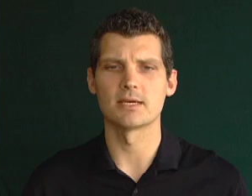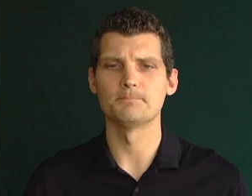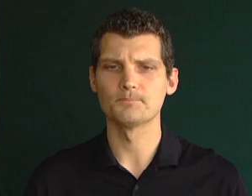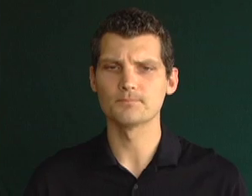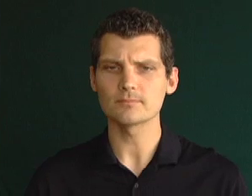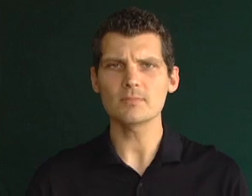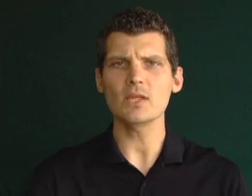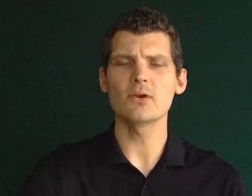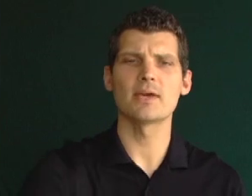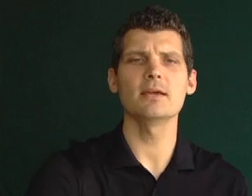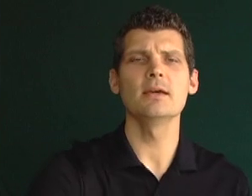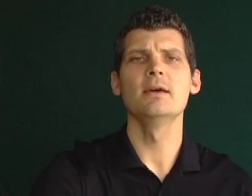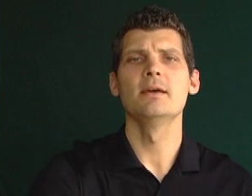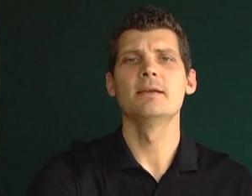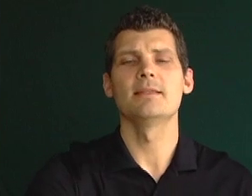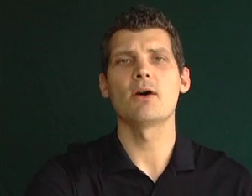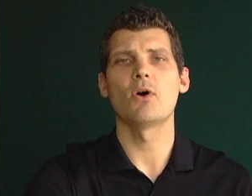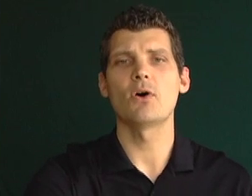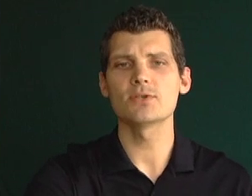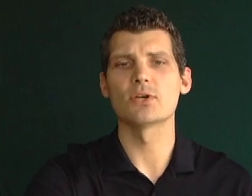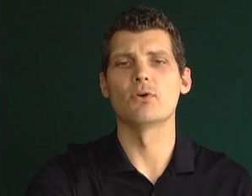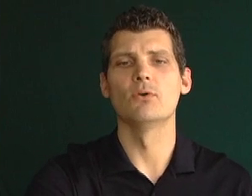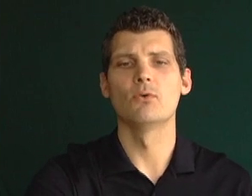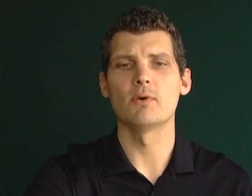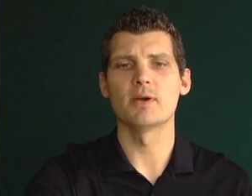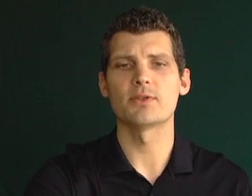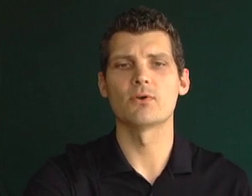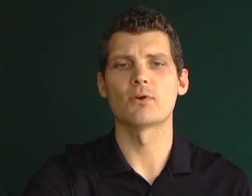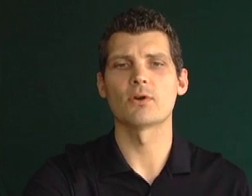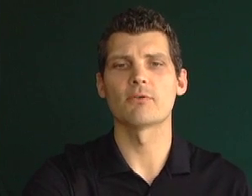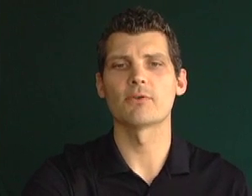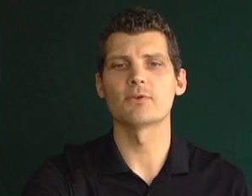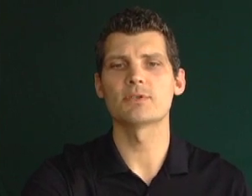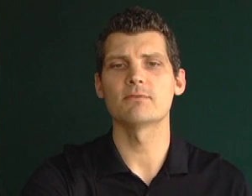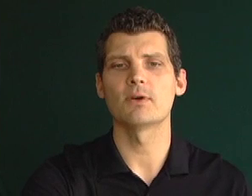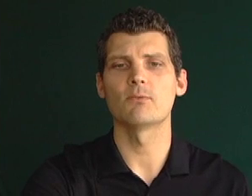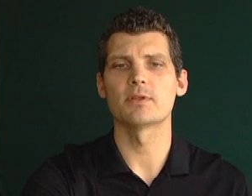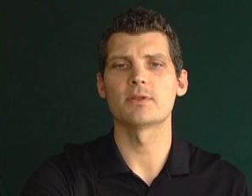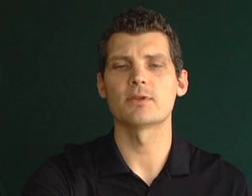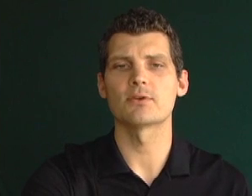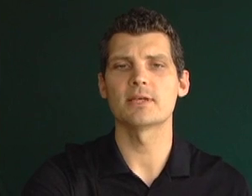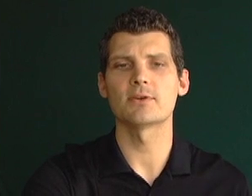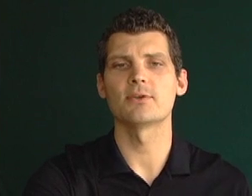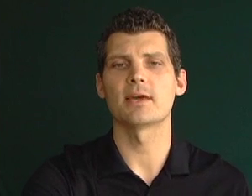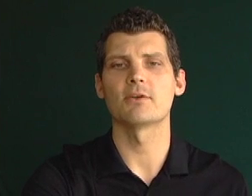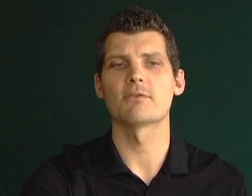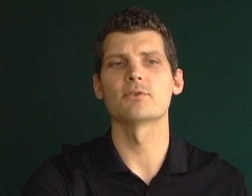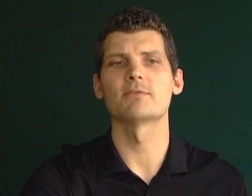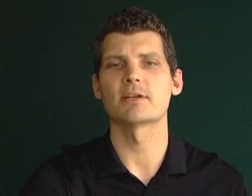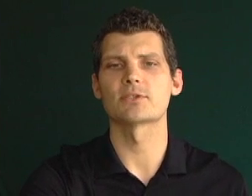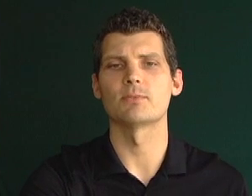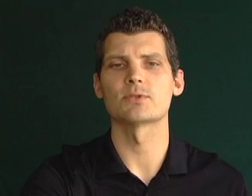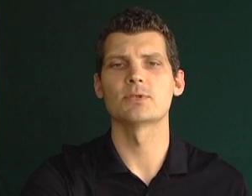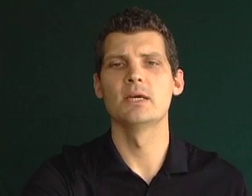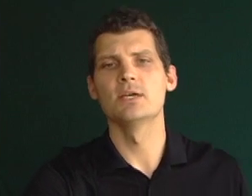it. Okay? Now also with your fruits and with your dinner, you get your fruits and vegetables.